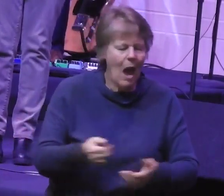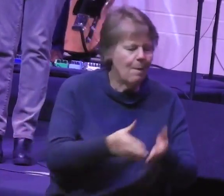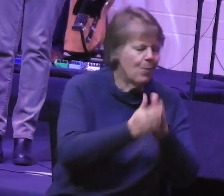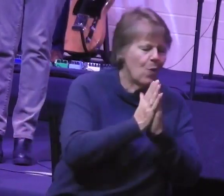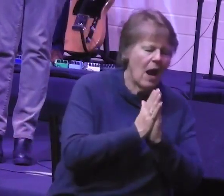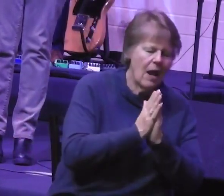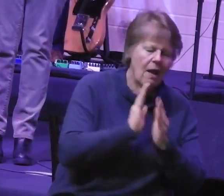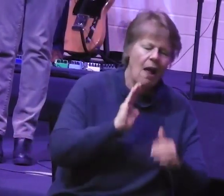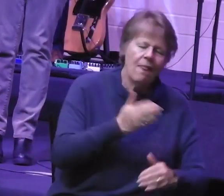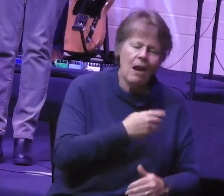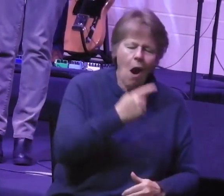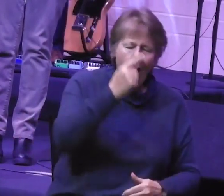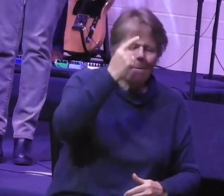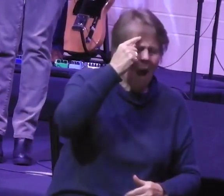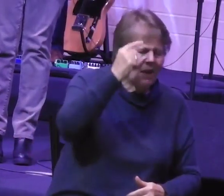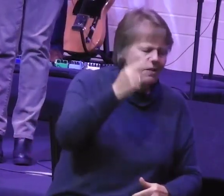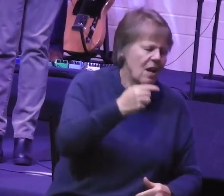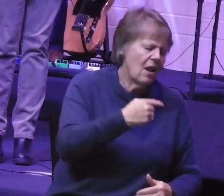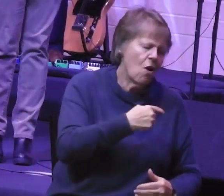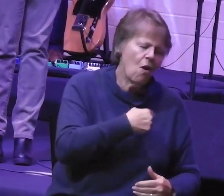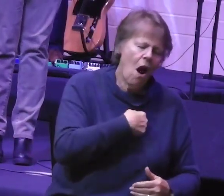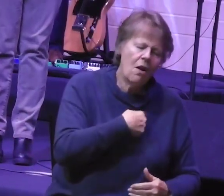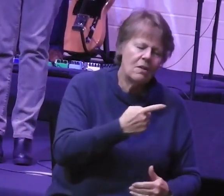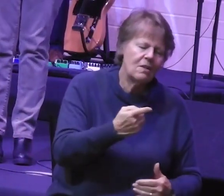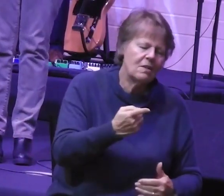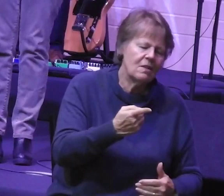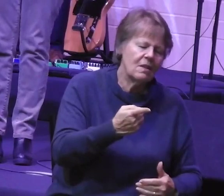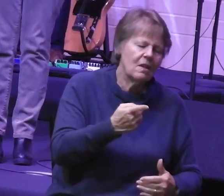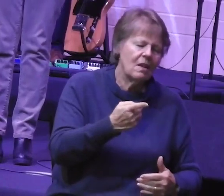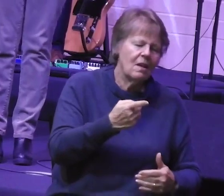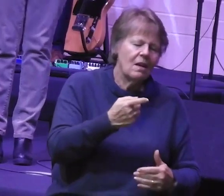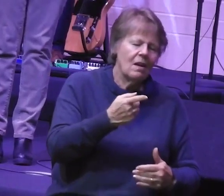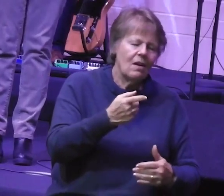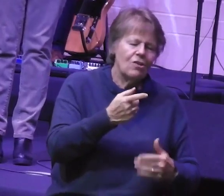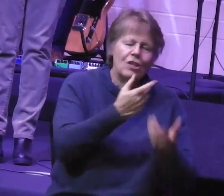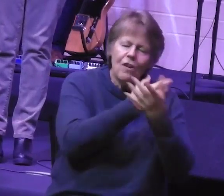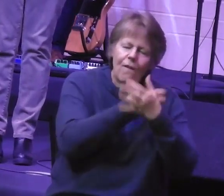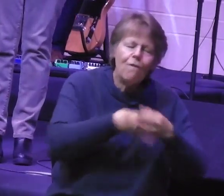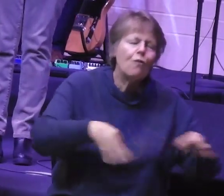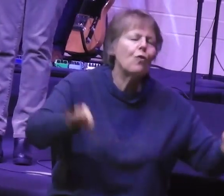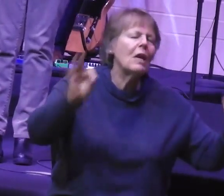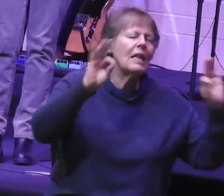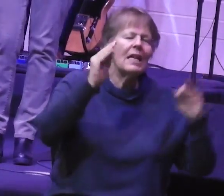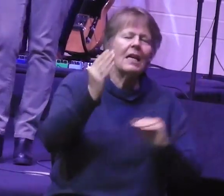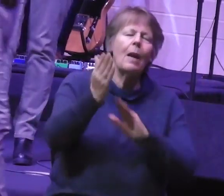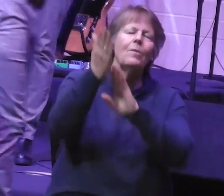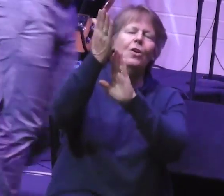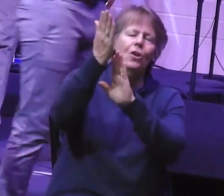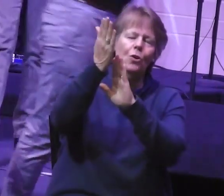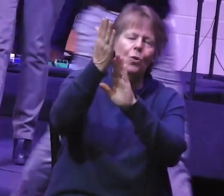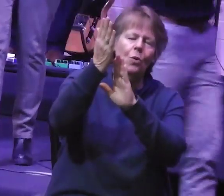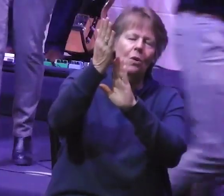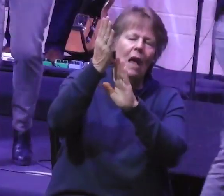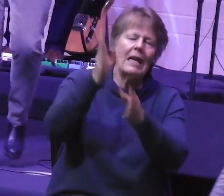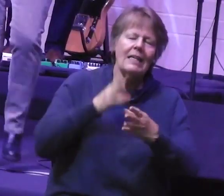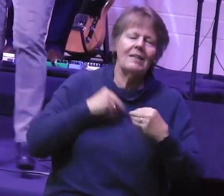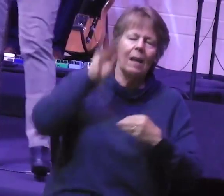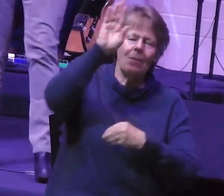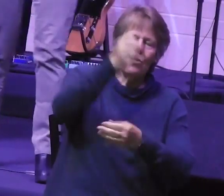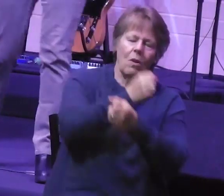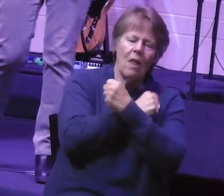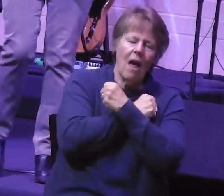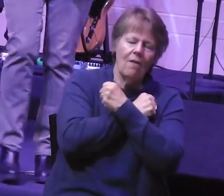and freely for you and you alone. And we pray this all in your name, Jesus. Amen.